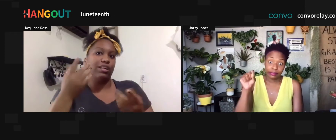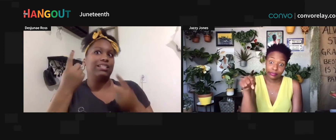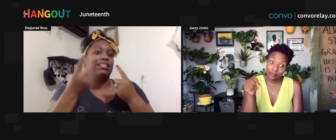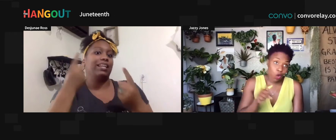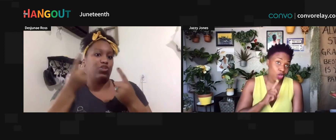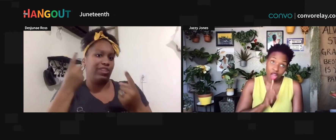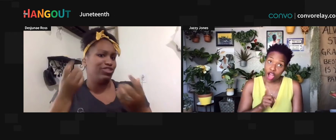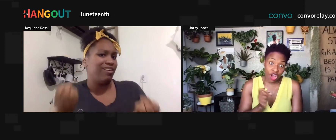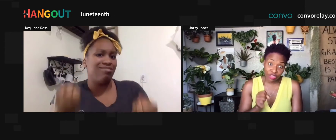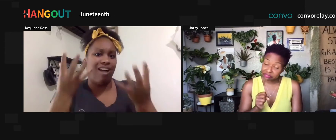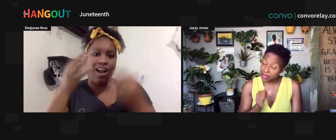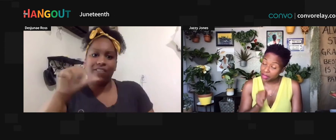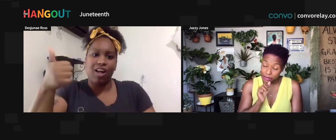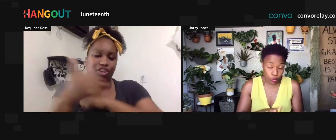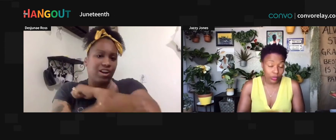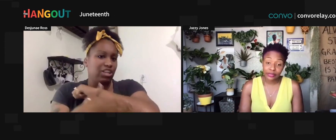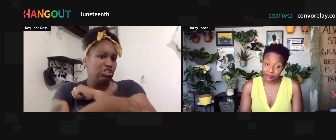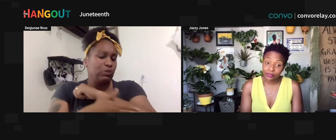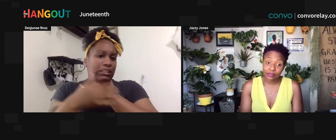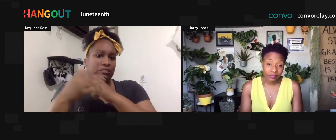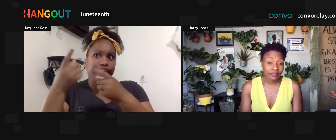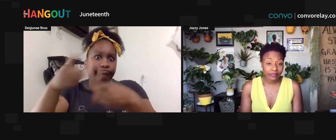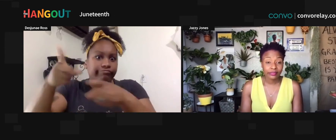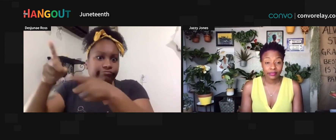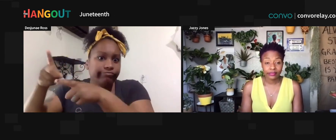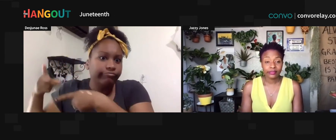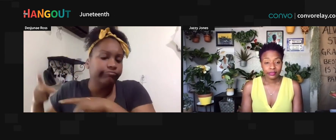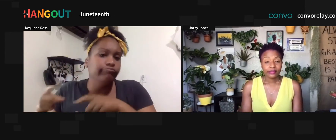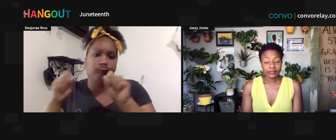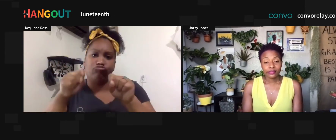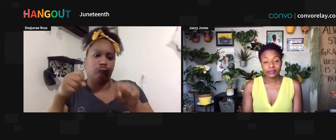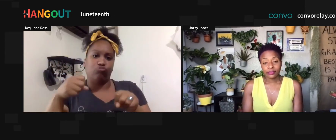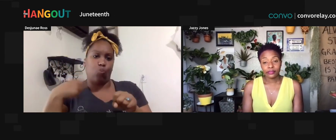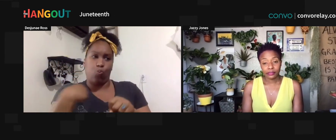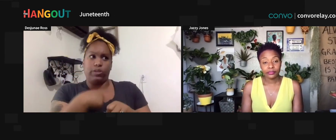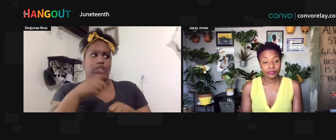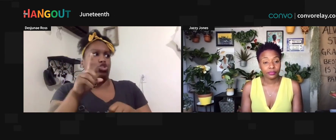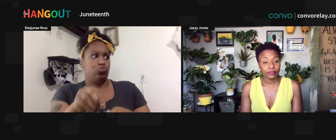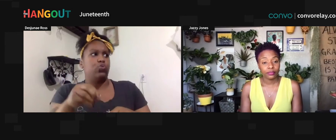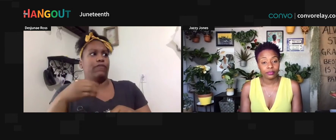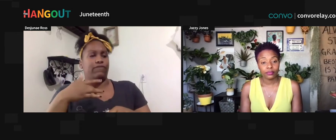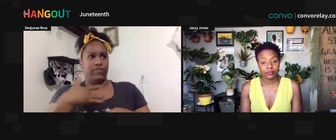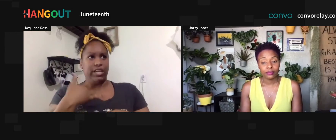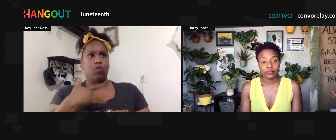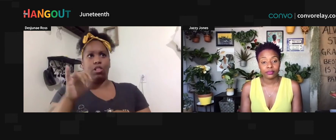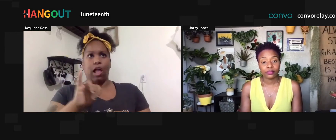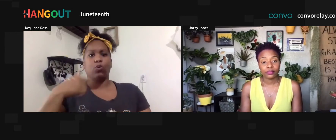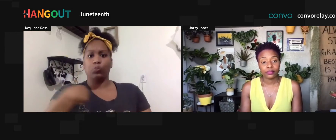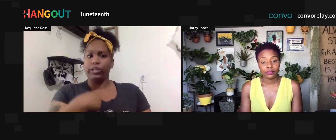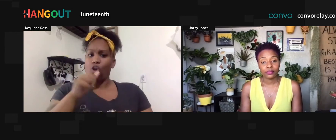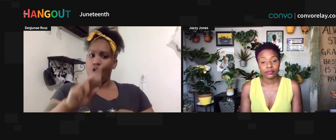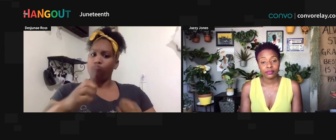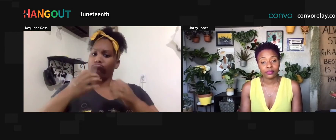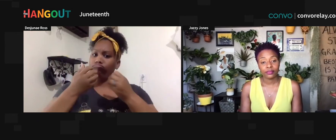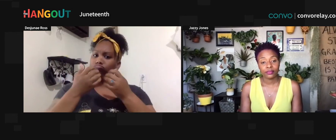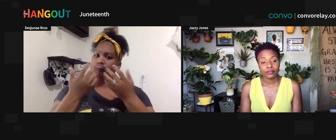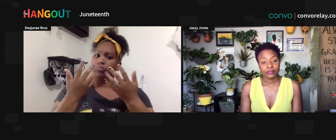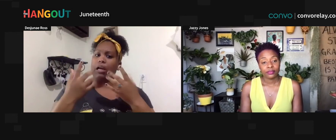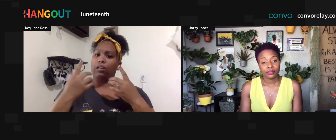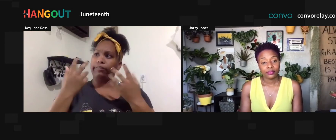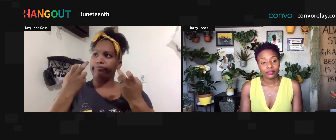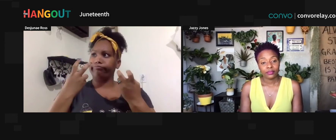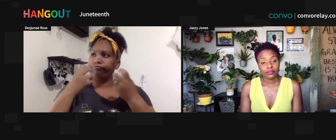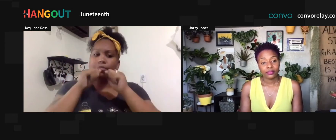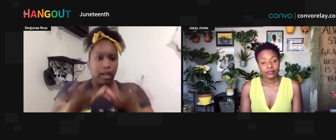we're fortunate to live here, and we have to think about other countries and what they're going through and the disproportionality that's happening